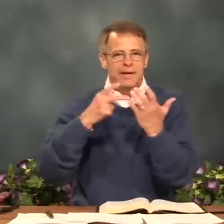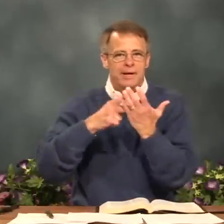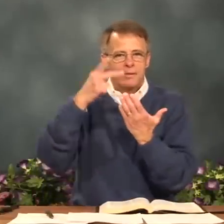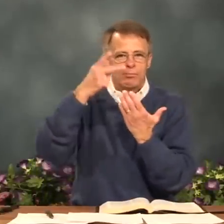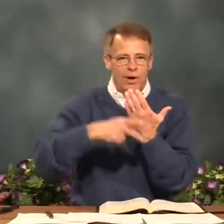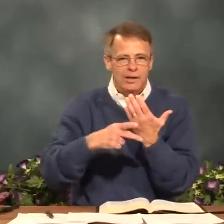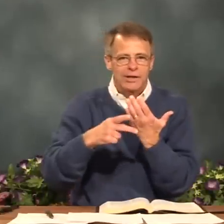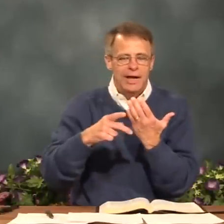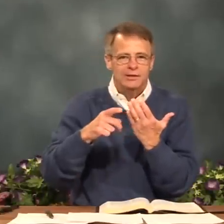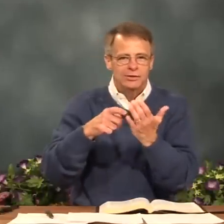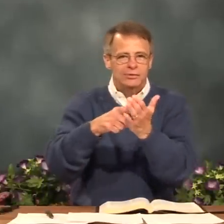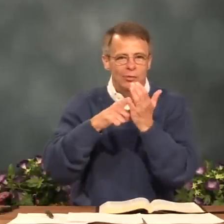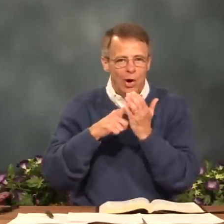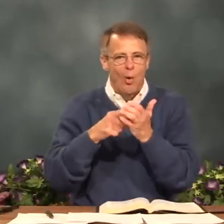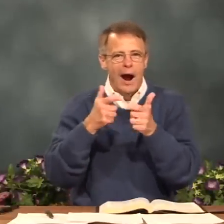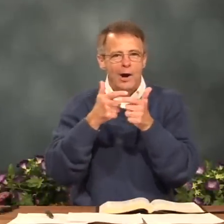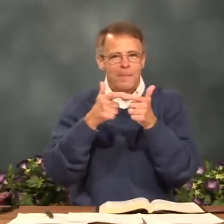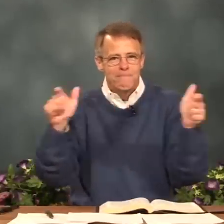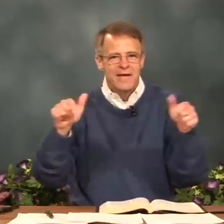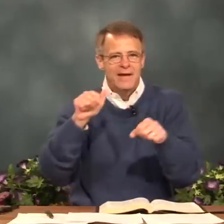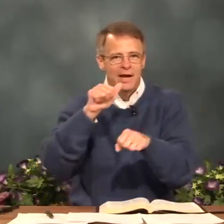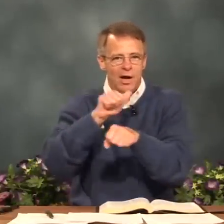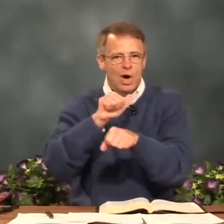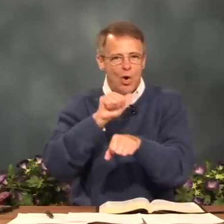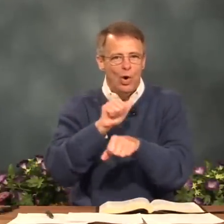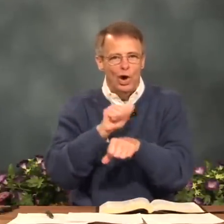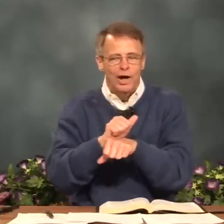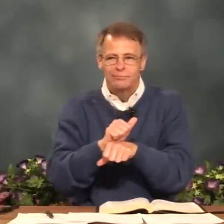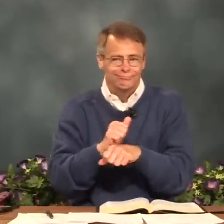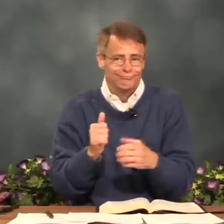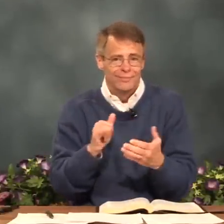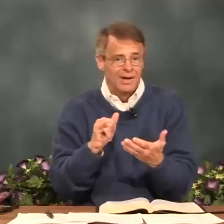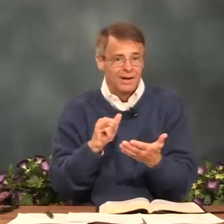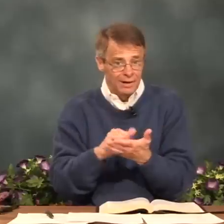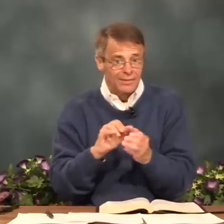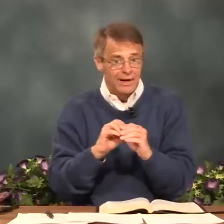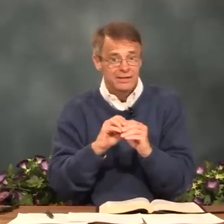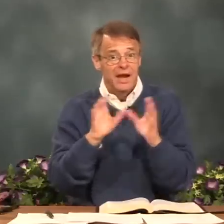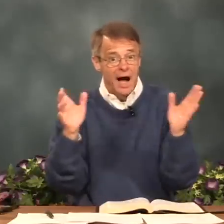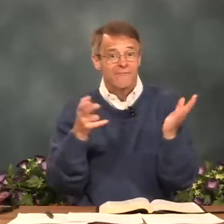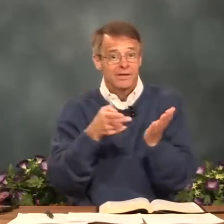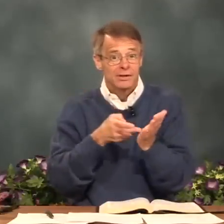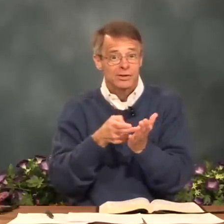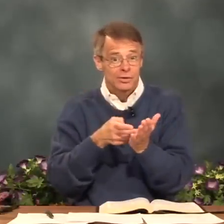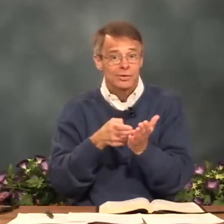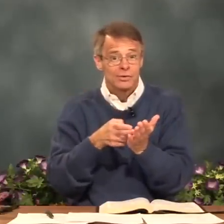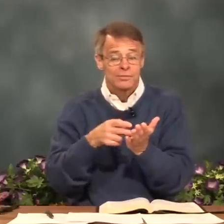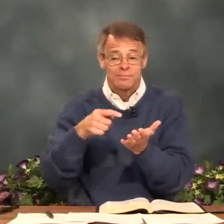Big projects require big work. That is an obvious truth,